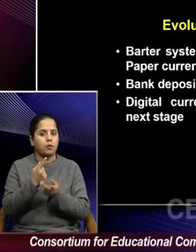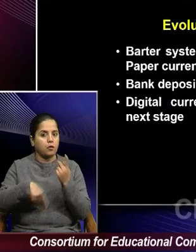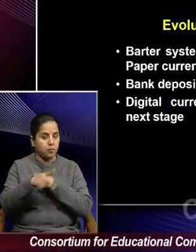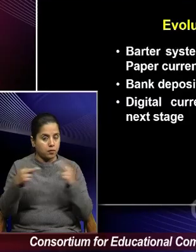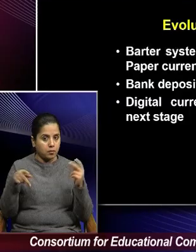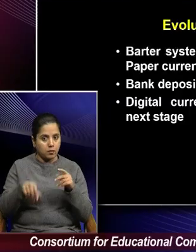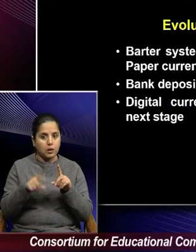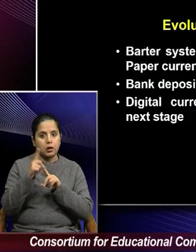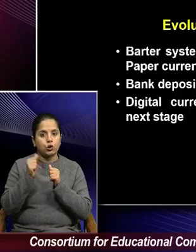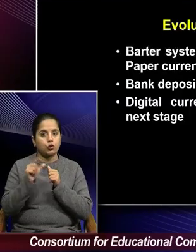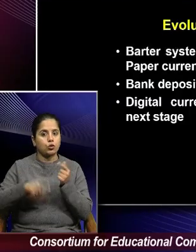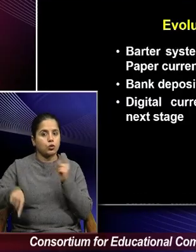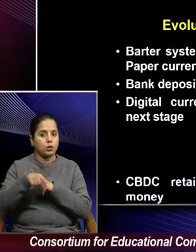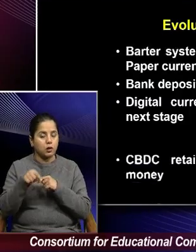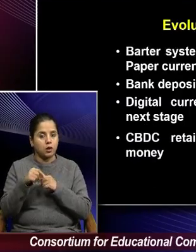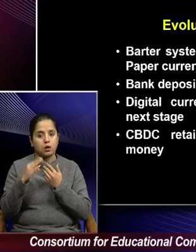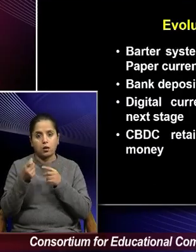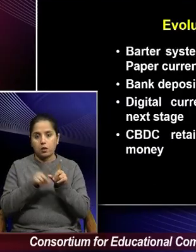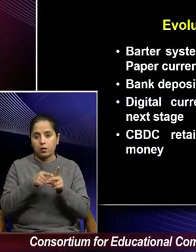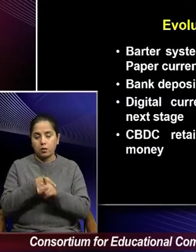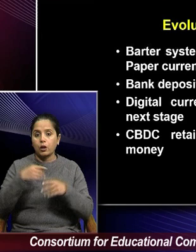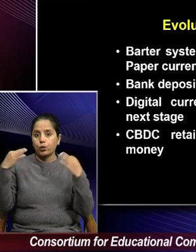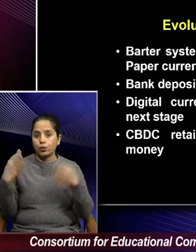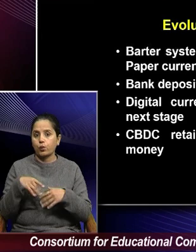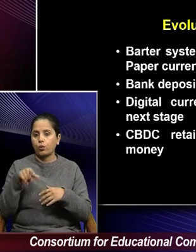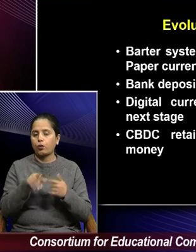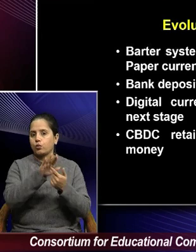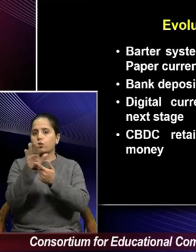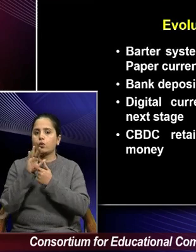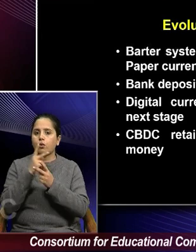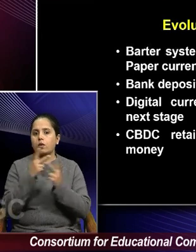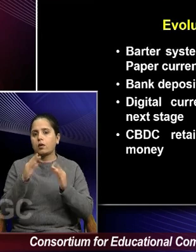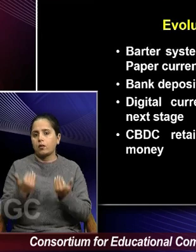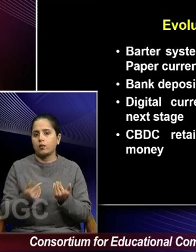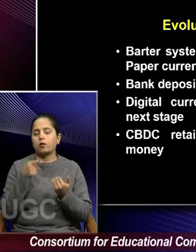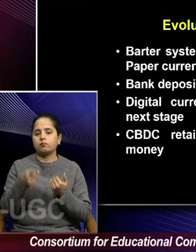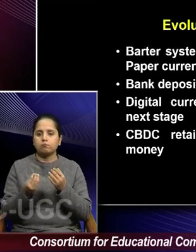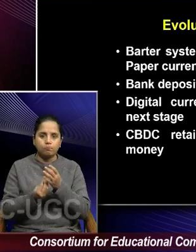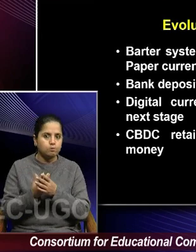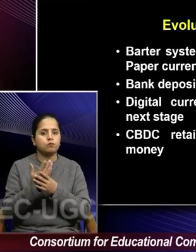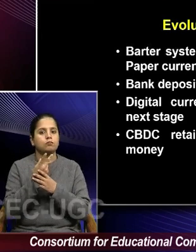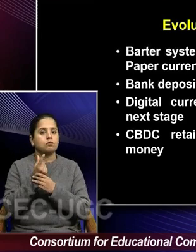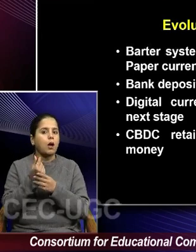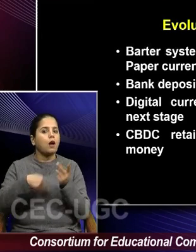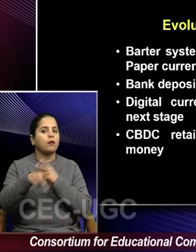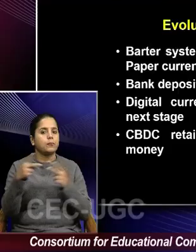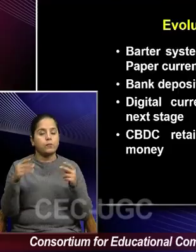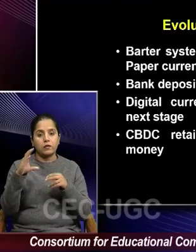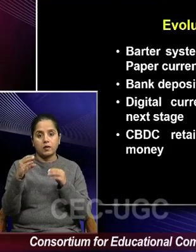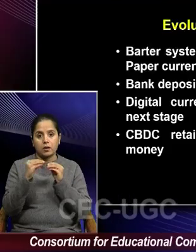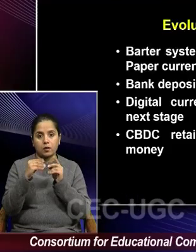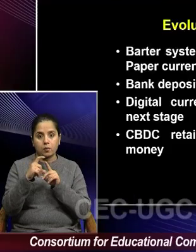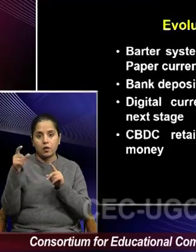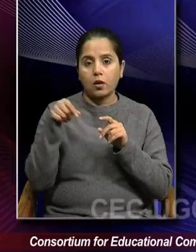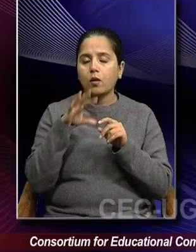bank digital currency, which is actually a new stage into this very evolution of money. So CBDC actually retains the